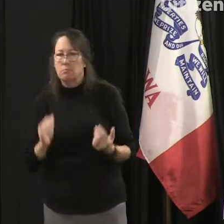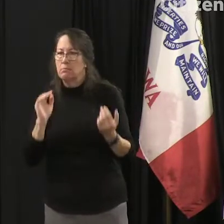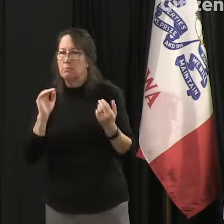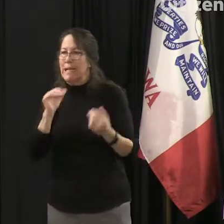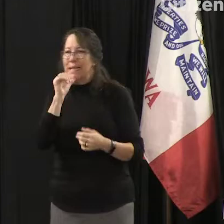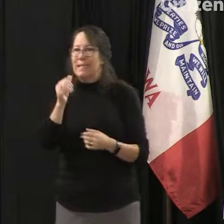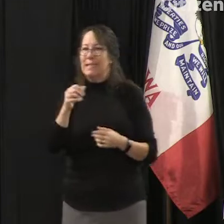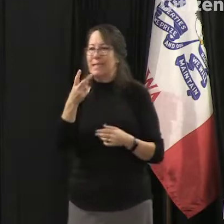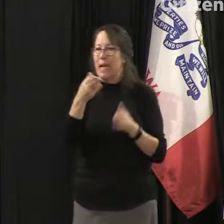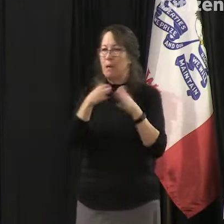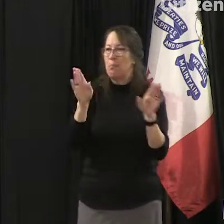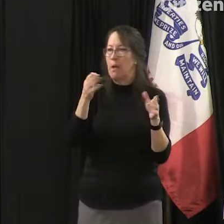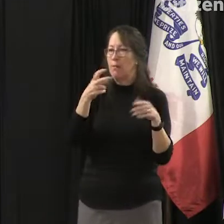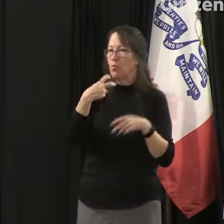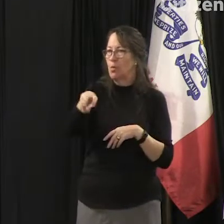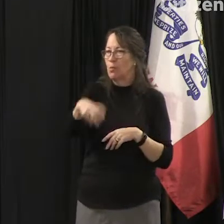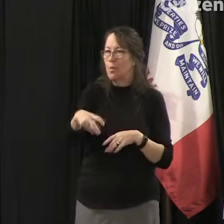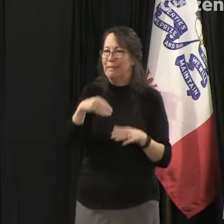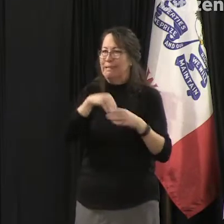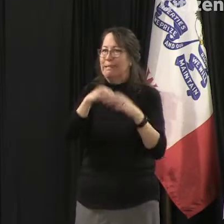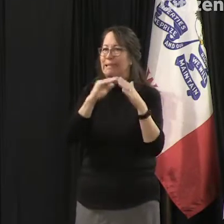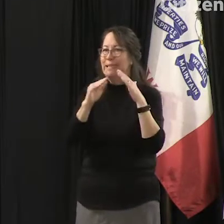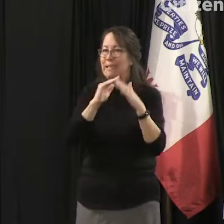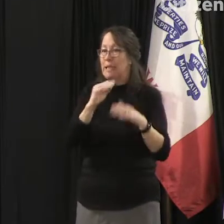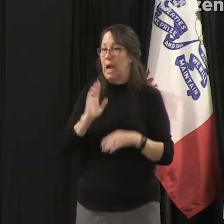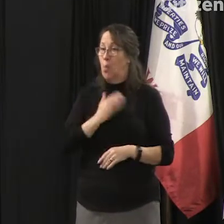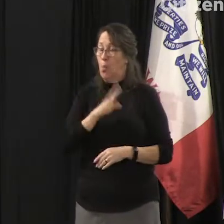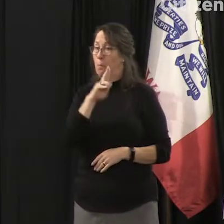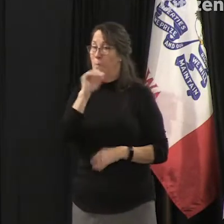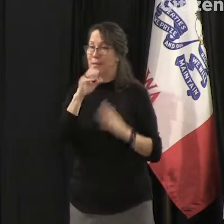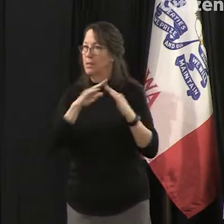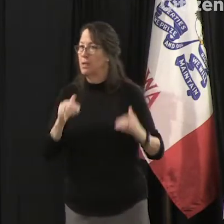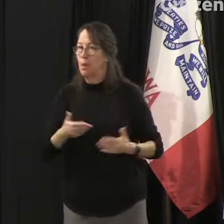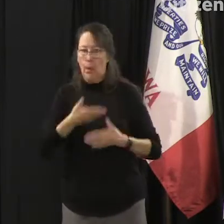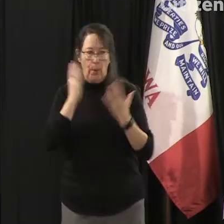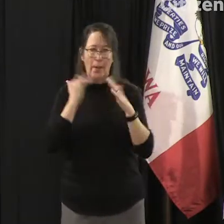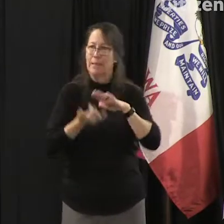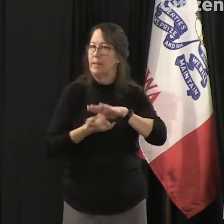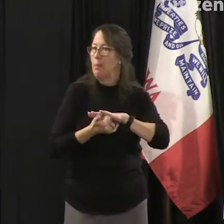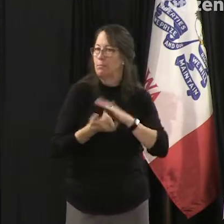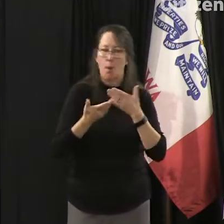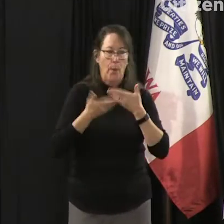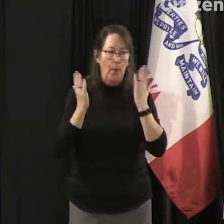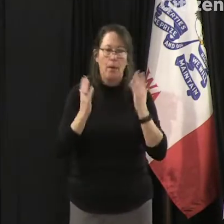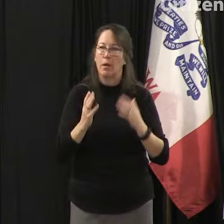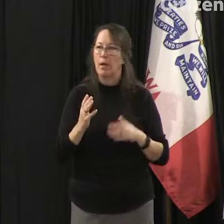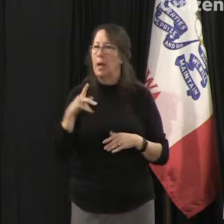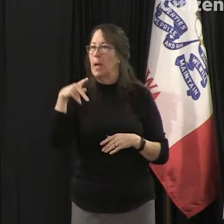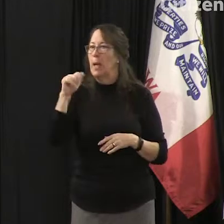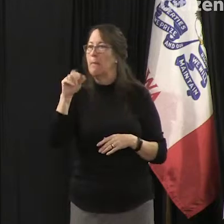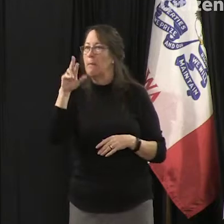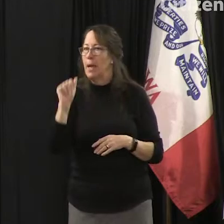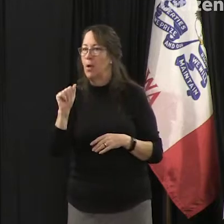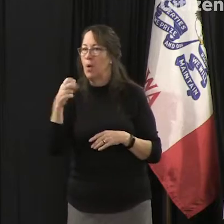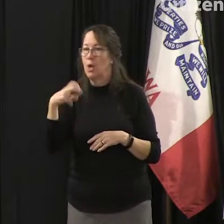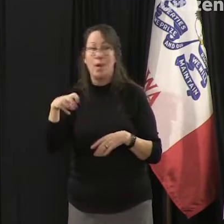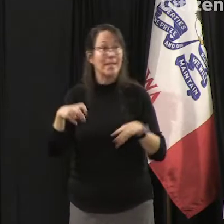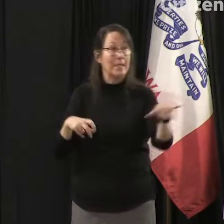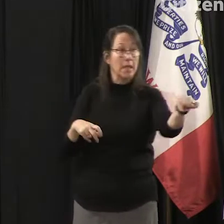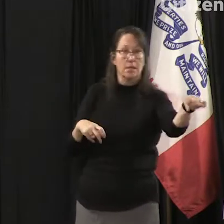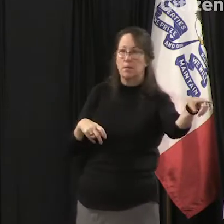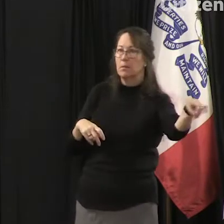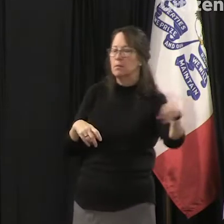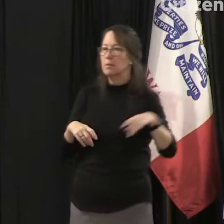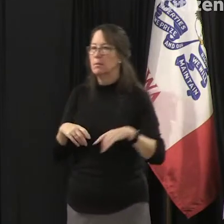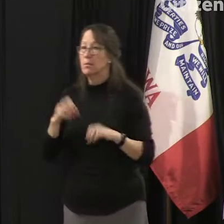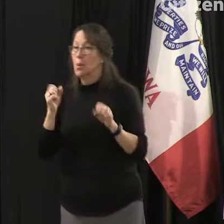not to public transportation in our cities, and our buses, and subways, and paratransit. So